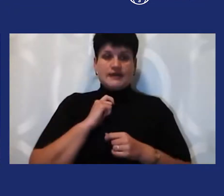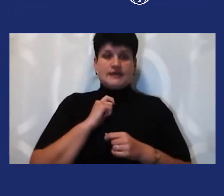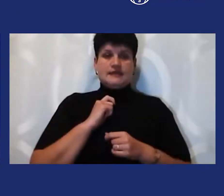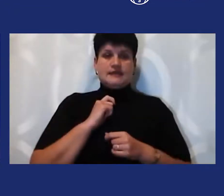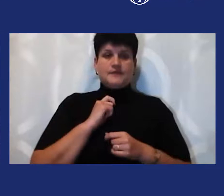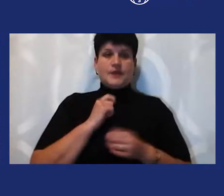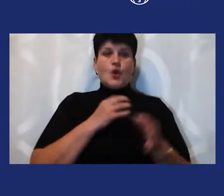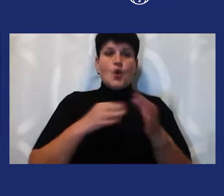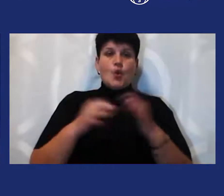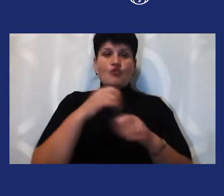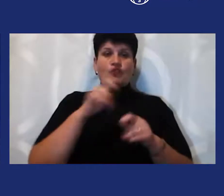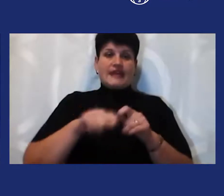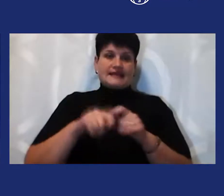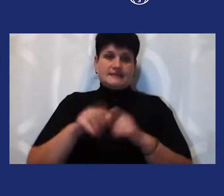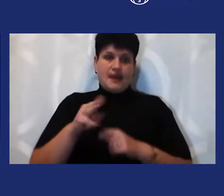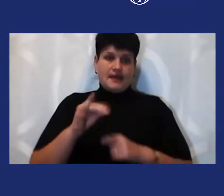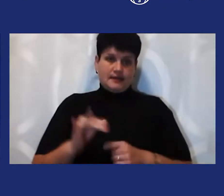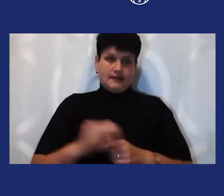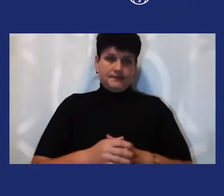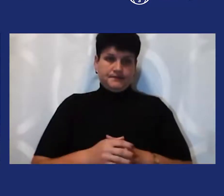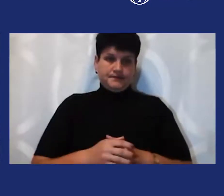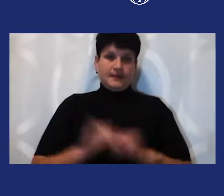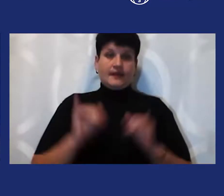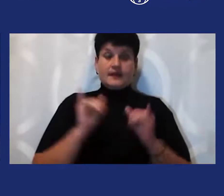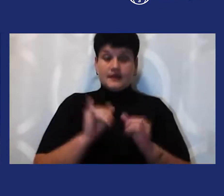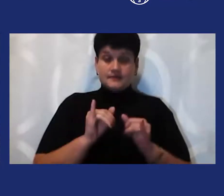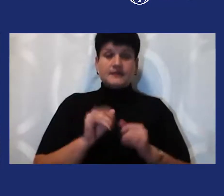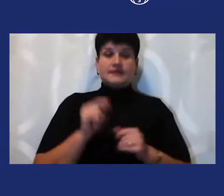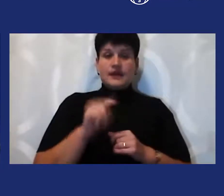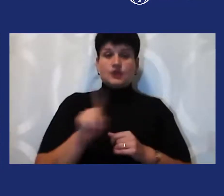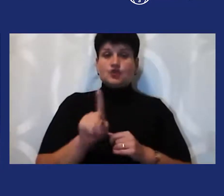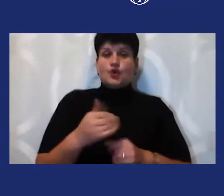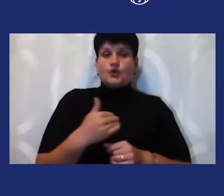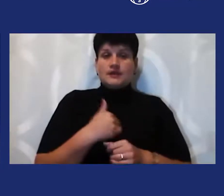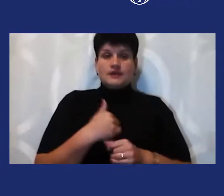negative feature of the latest local elections.